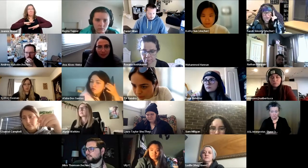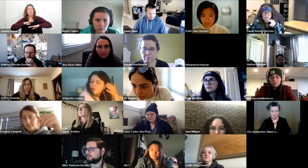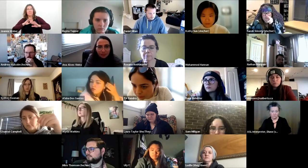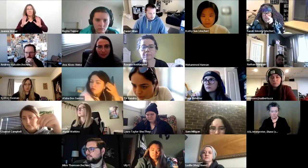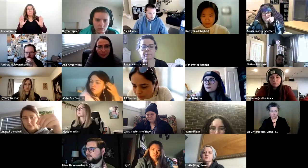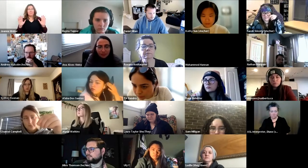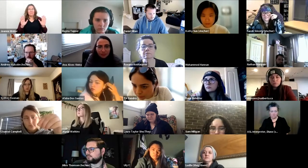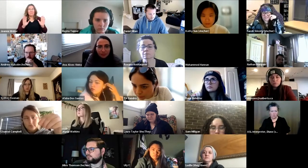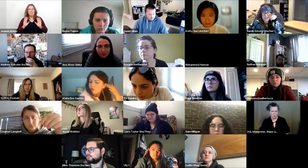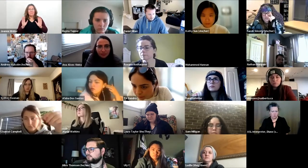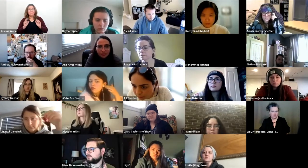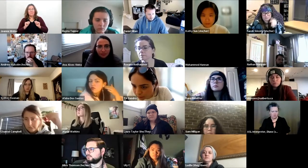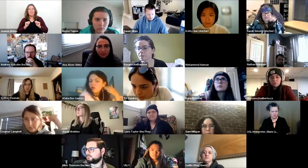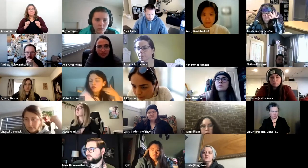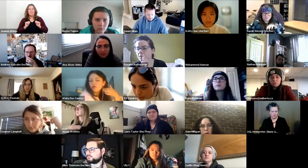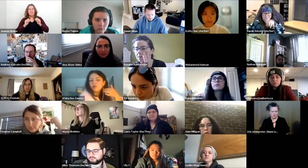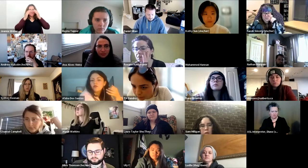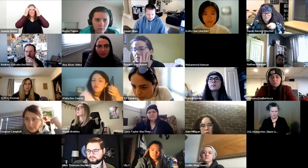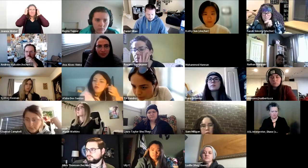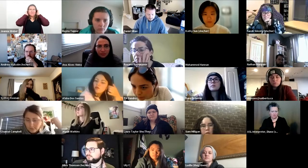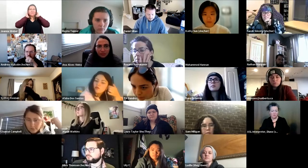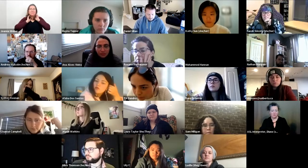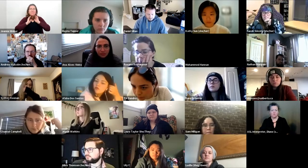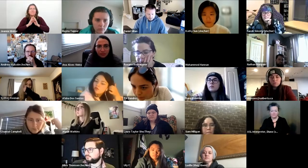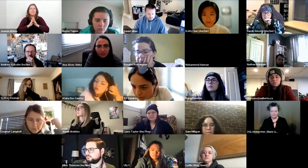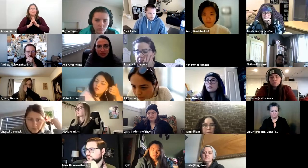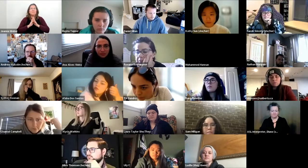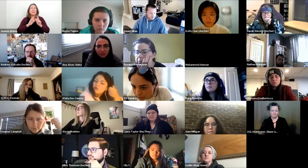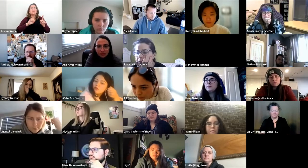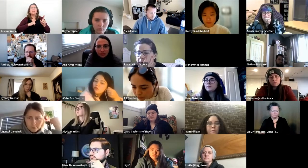Everything seemed clear so far?